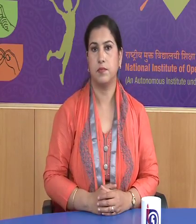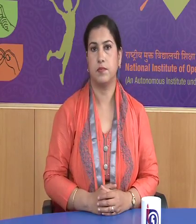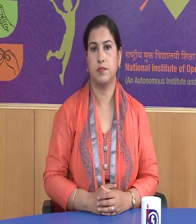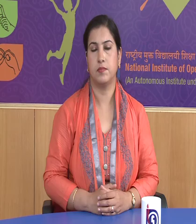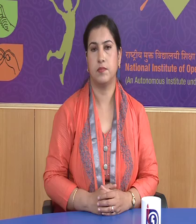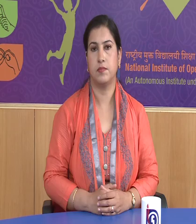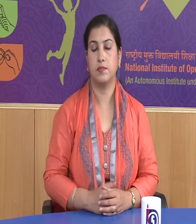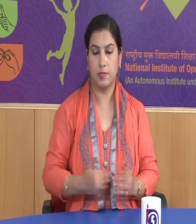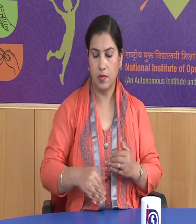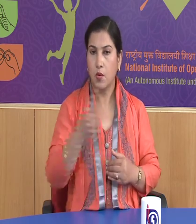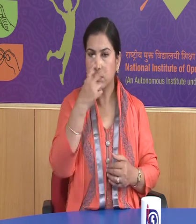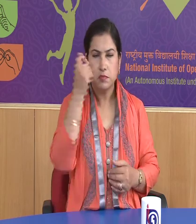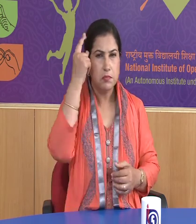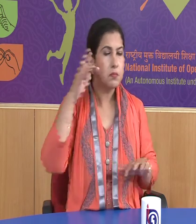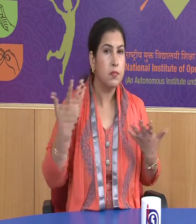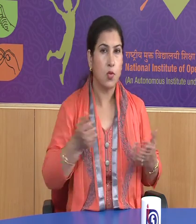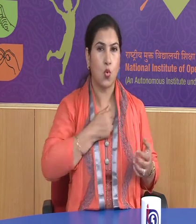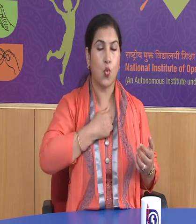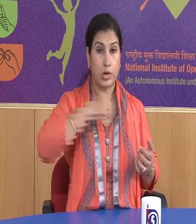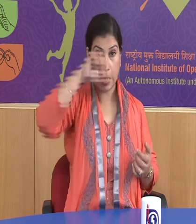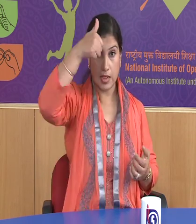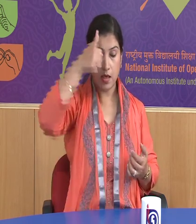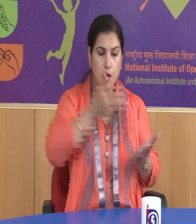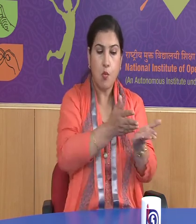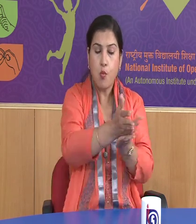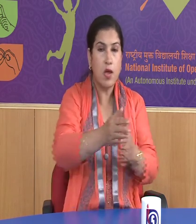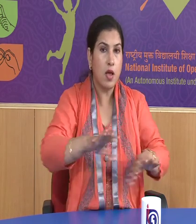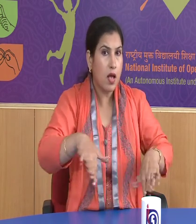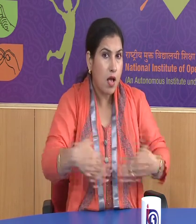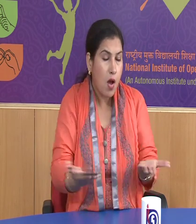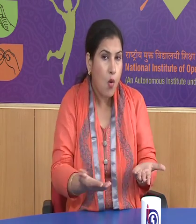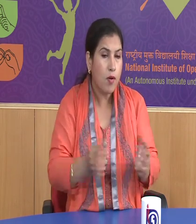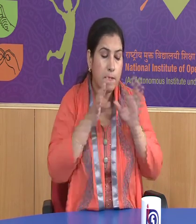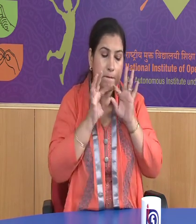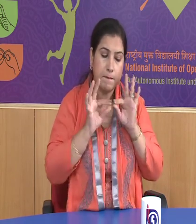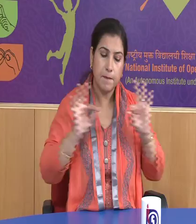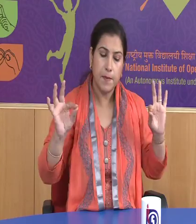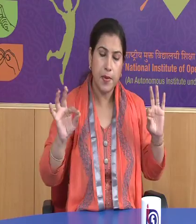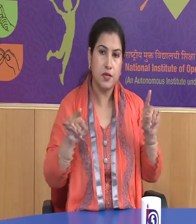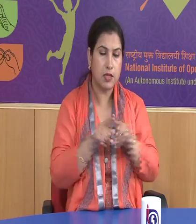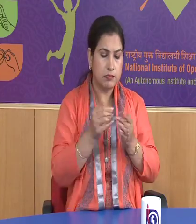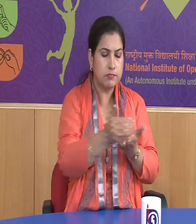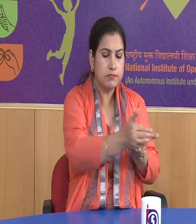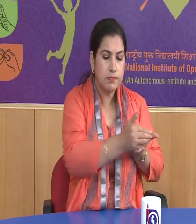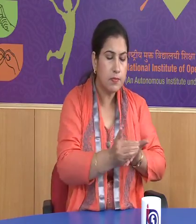Let's understand our India's approach towards peace and security.